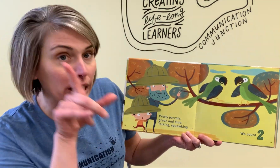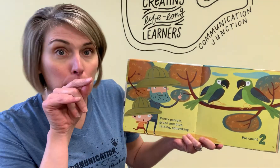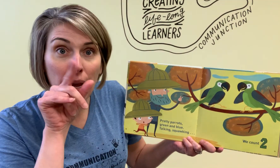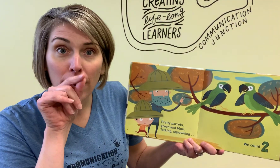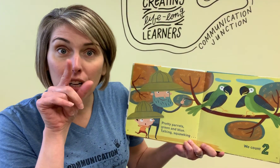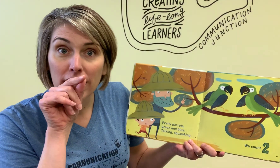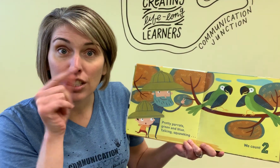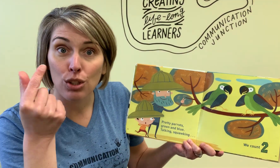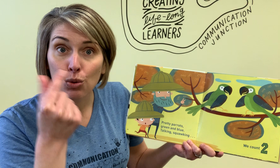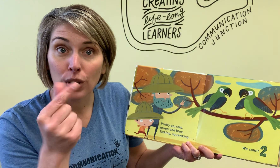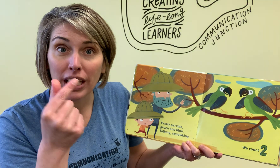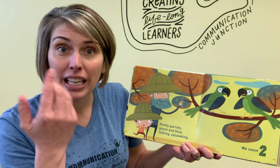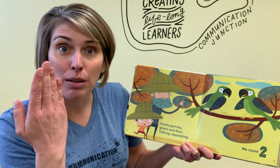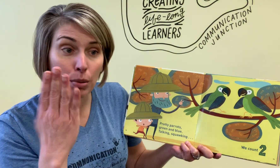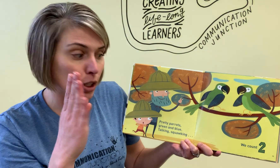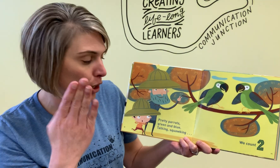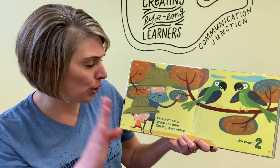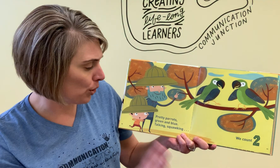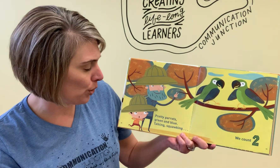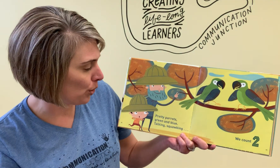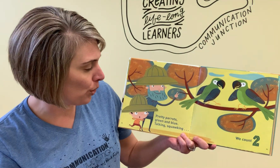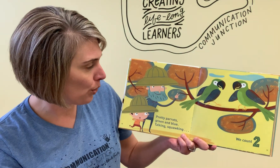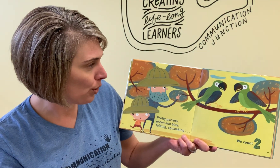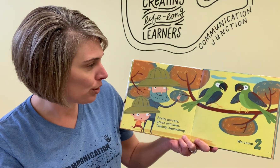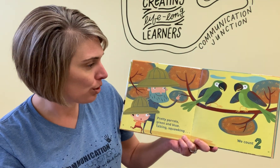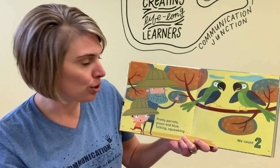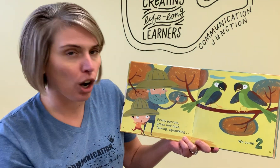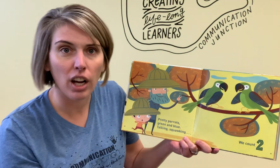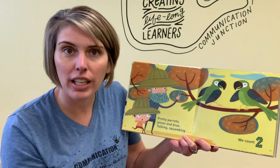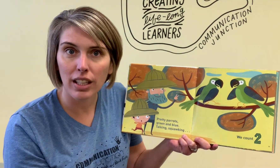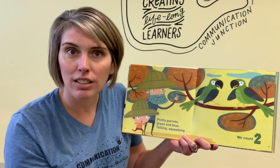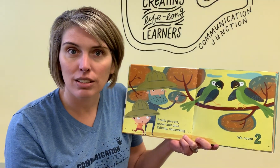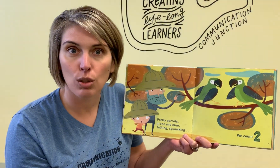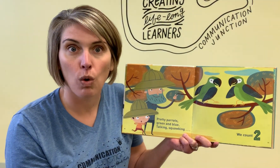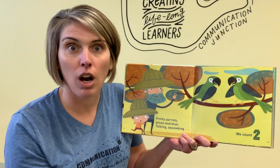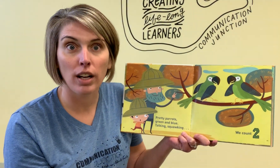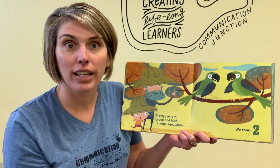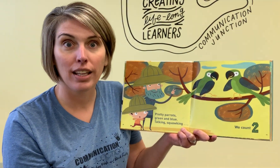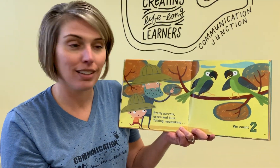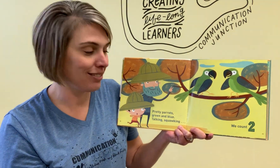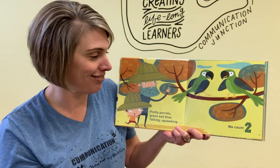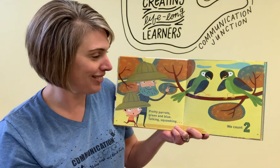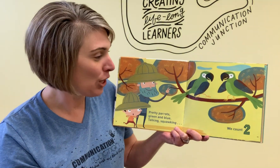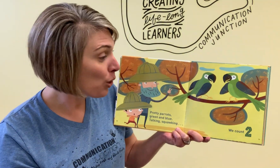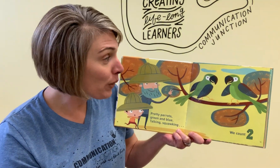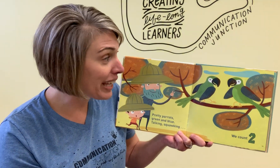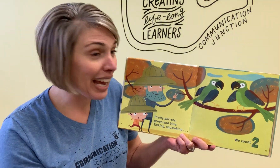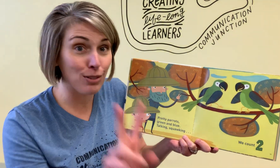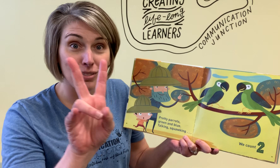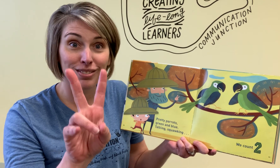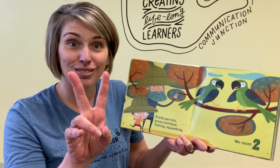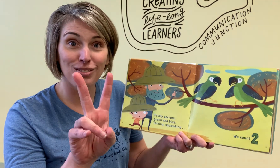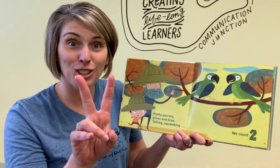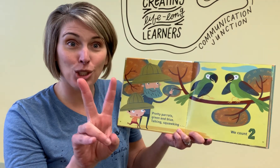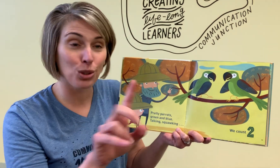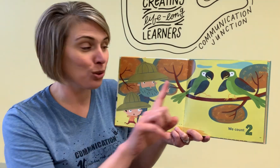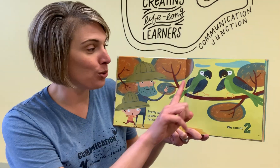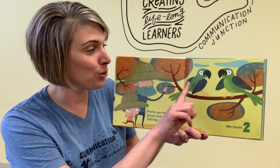Pretty parrots, green and blue, talking, squawking, we count 2.